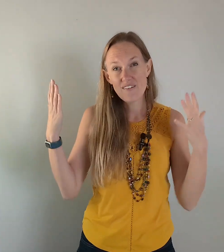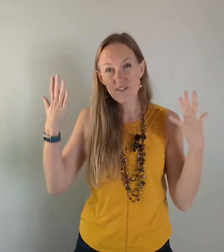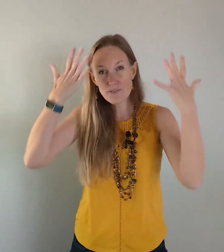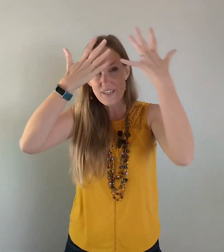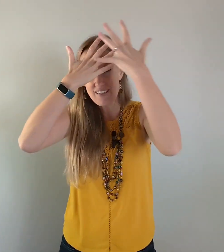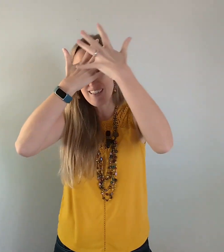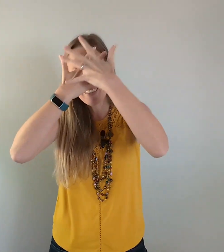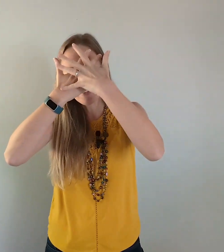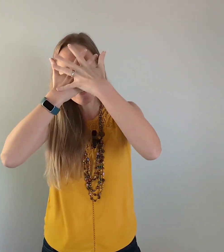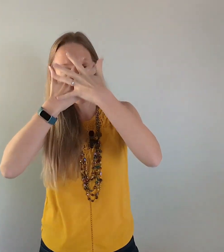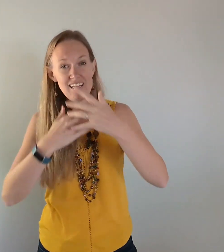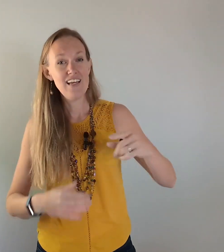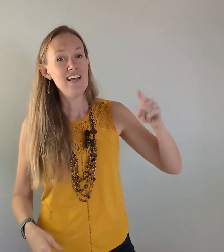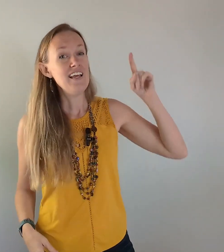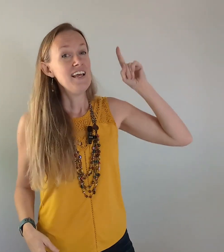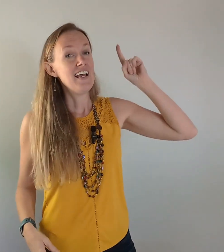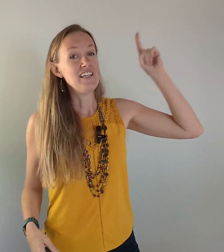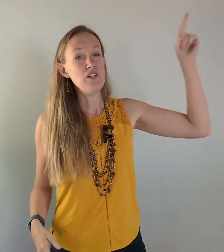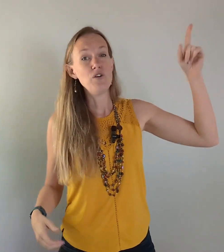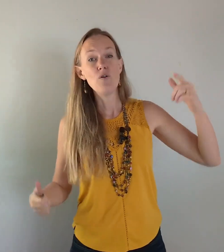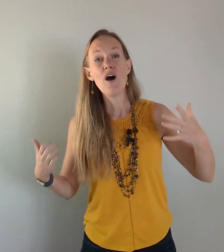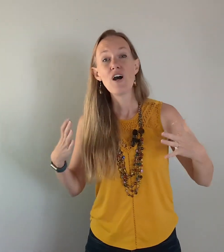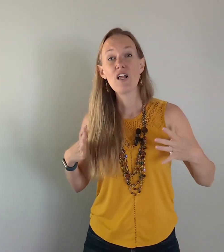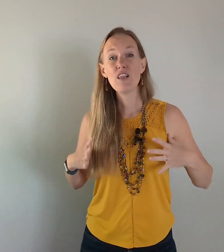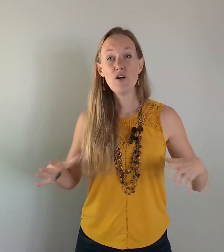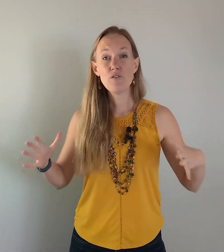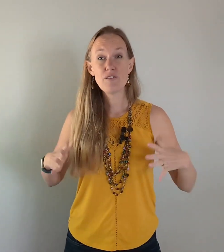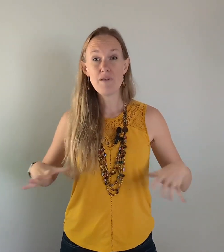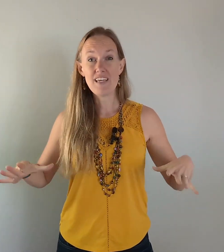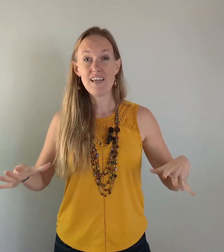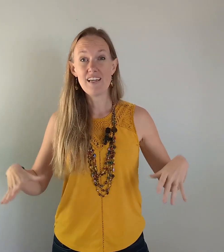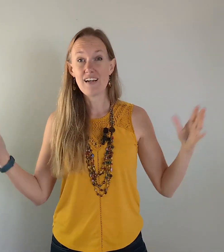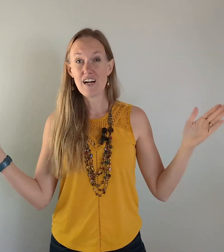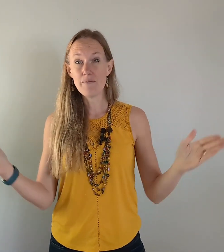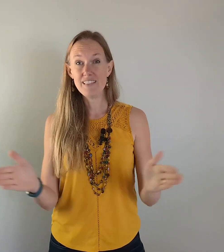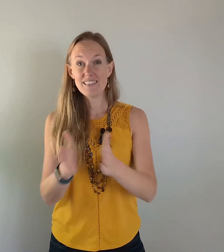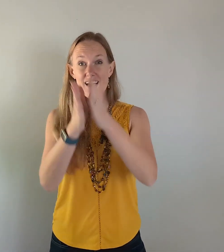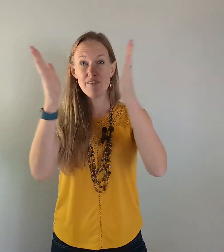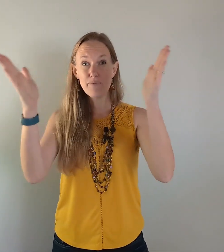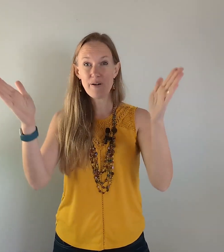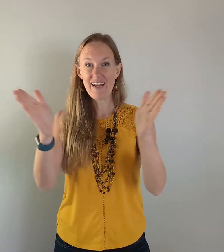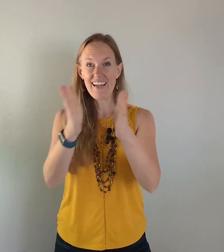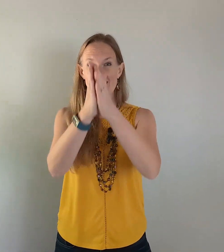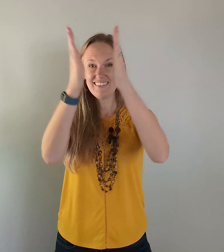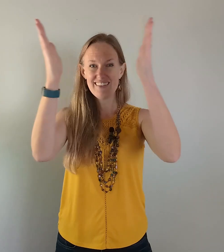from darkness. And you clothed me in garments of praise.